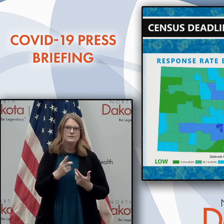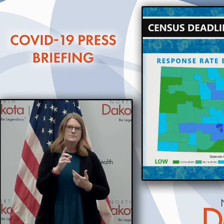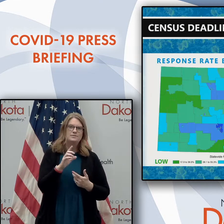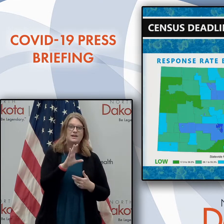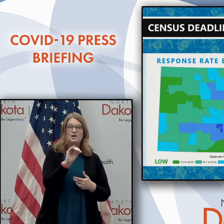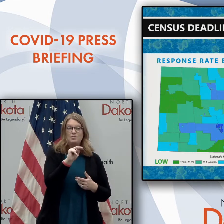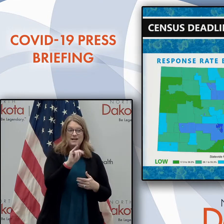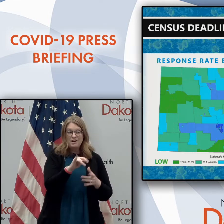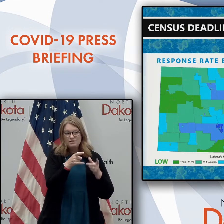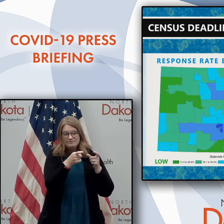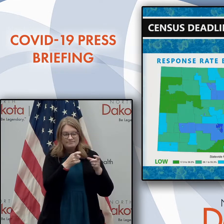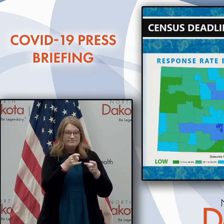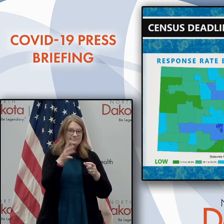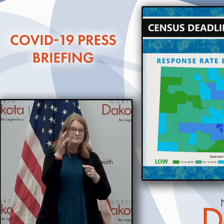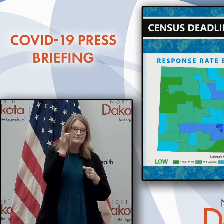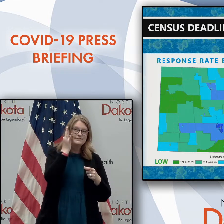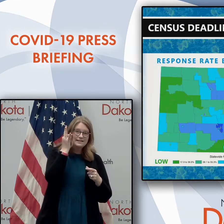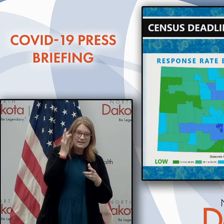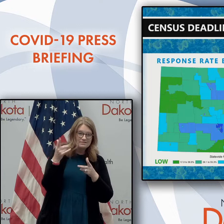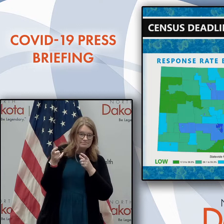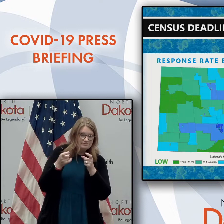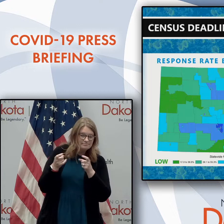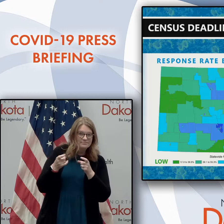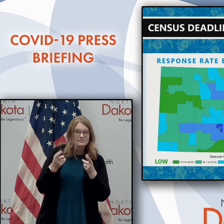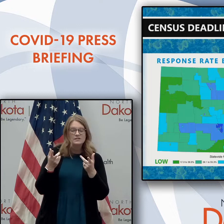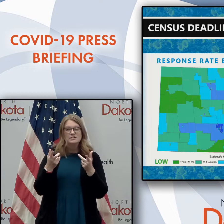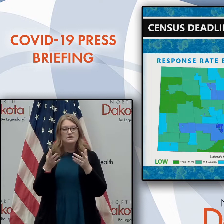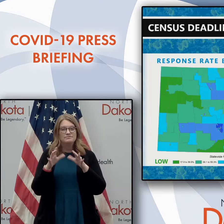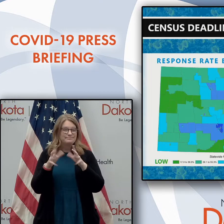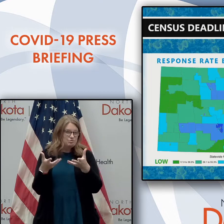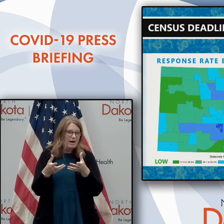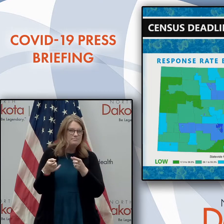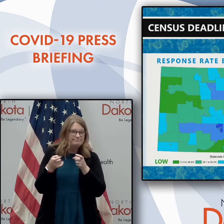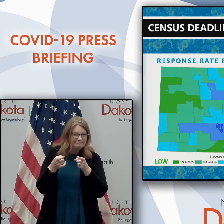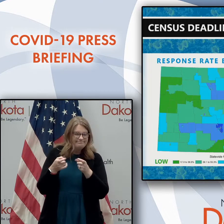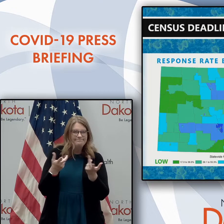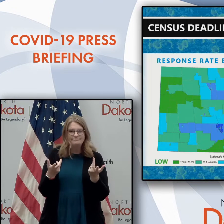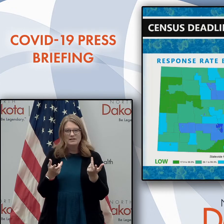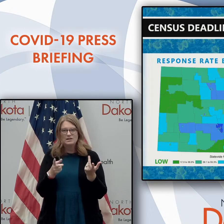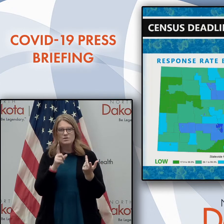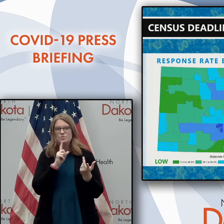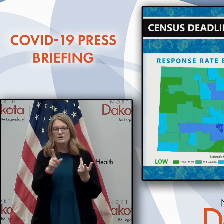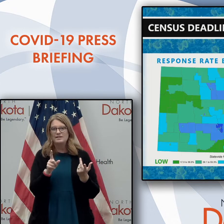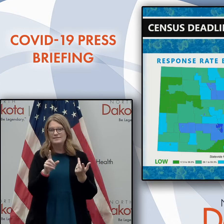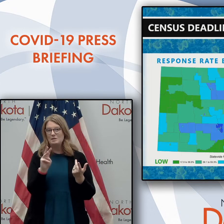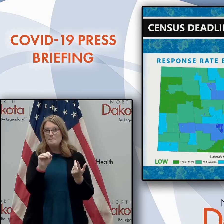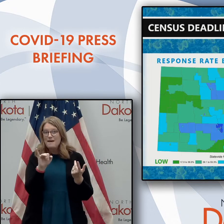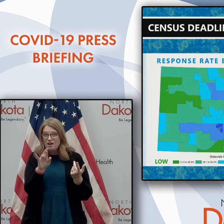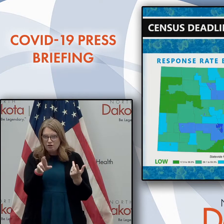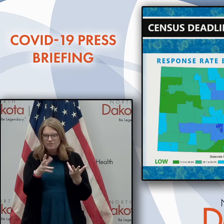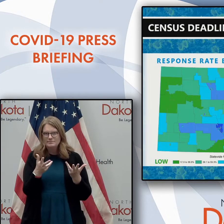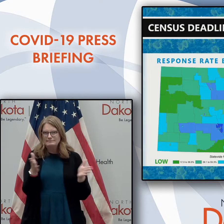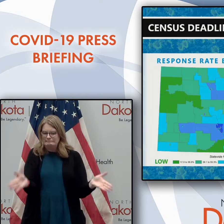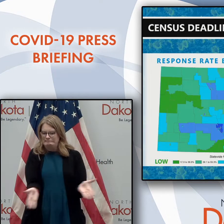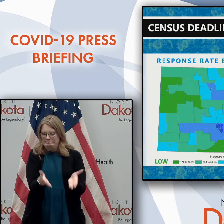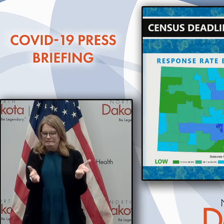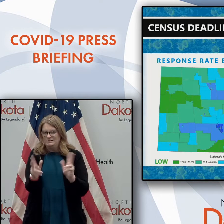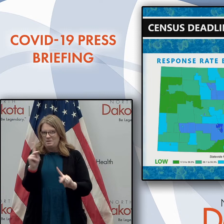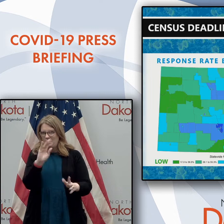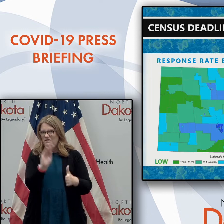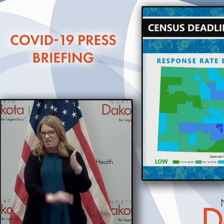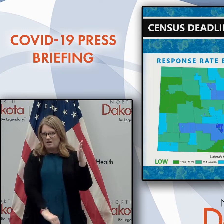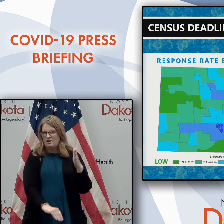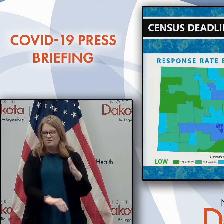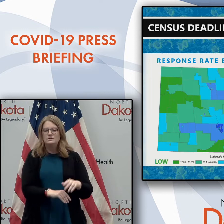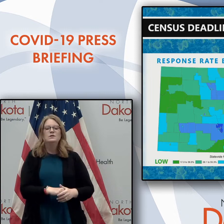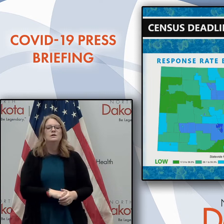officials, mayors, anything you can do to help encourage people to fill out that census is going to help your community. And of course, we